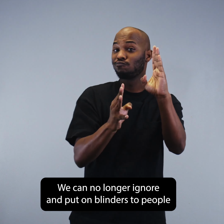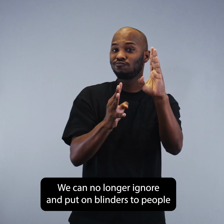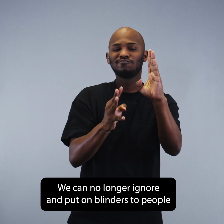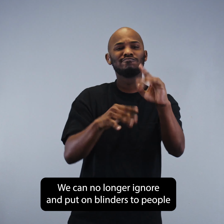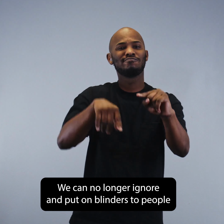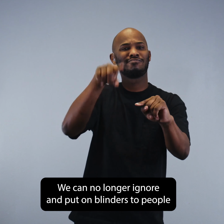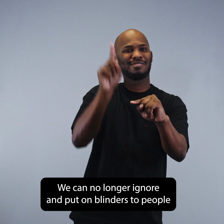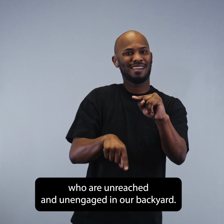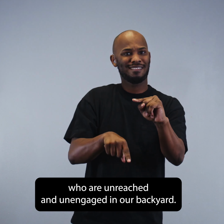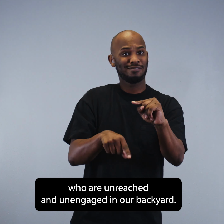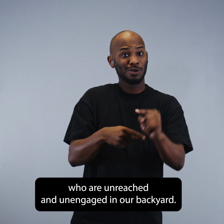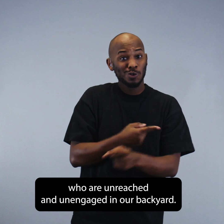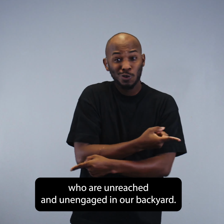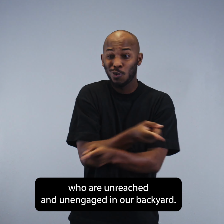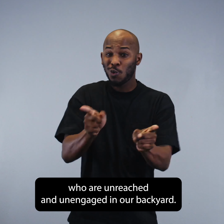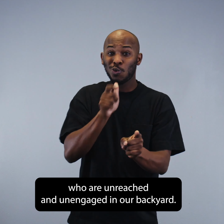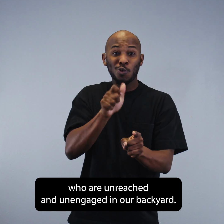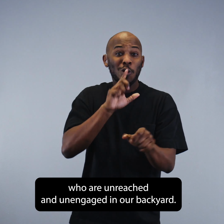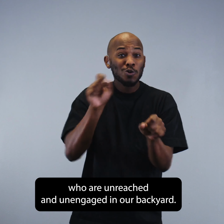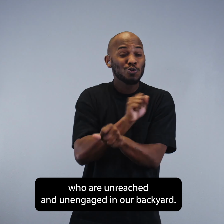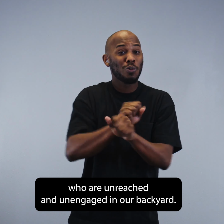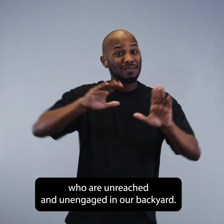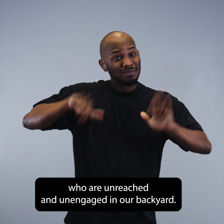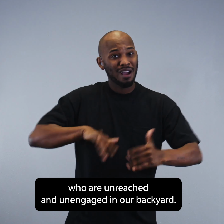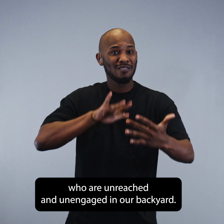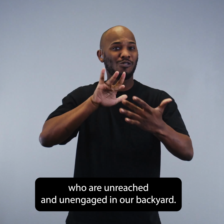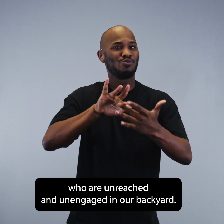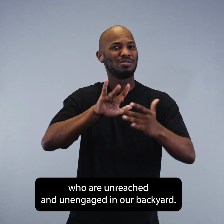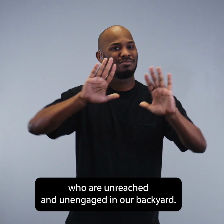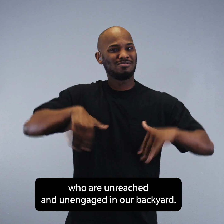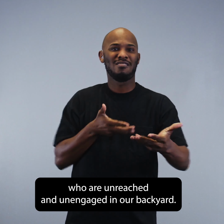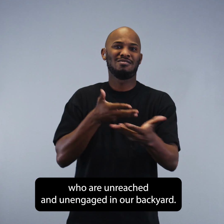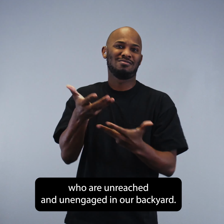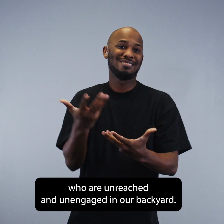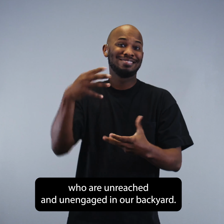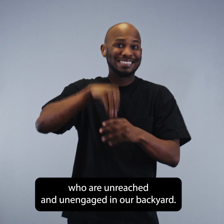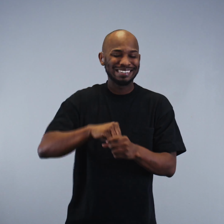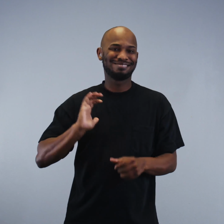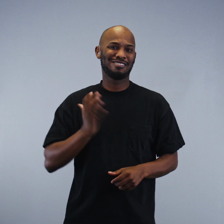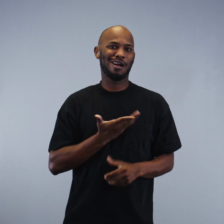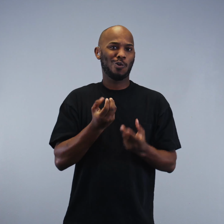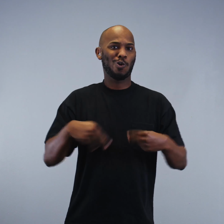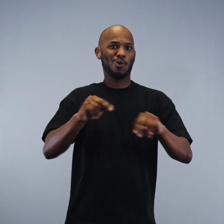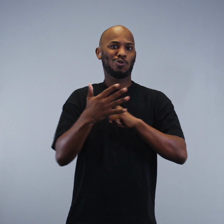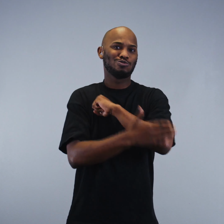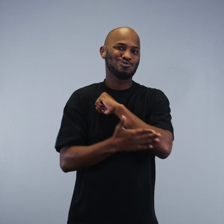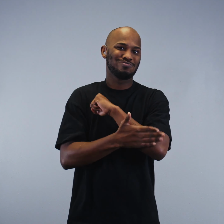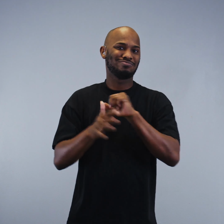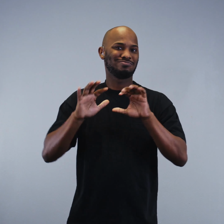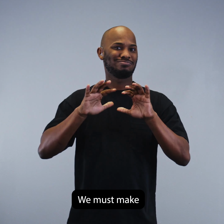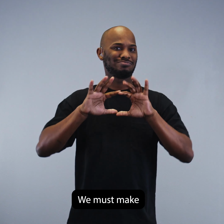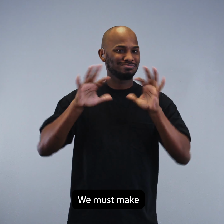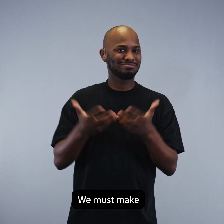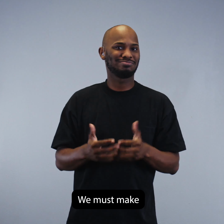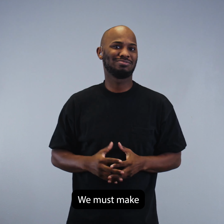to people who are unreached and unengaged in our backyard. We must